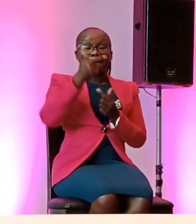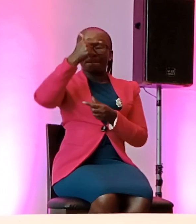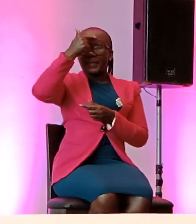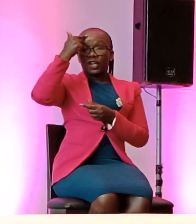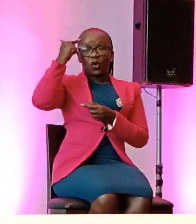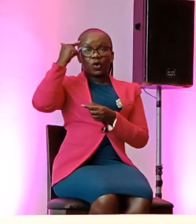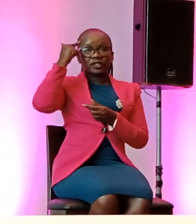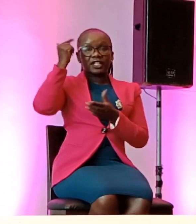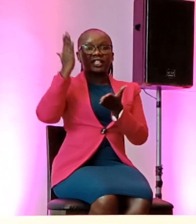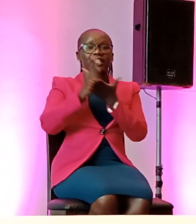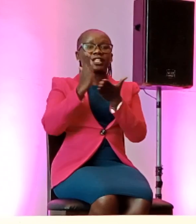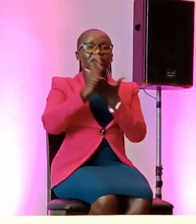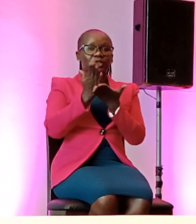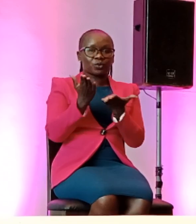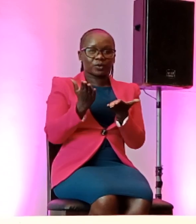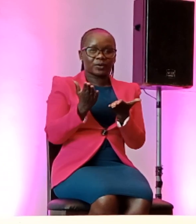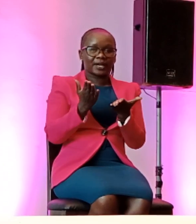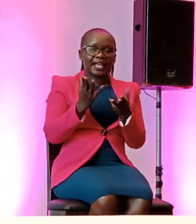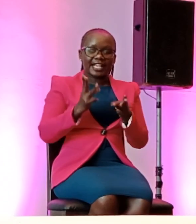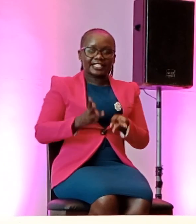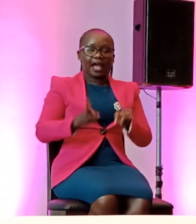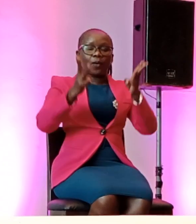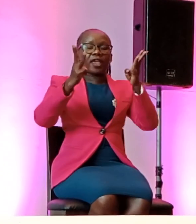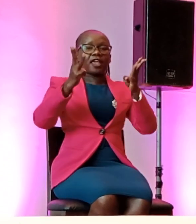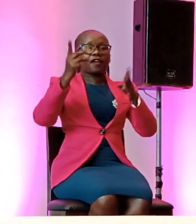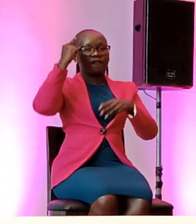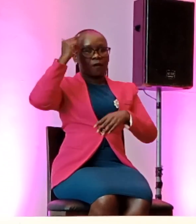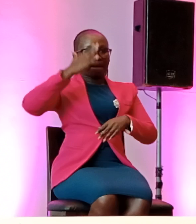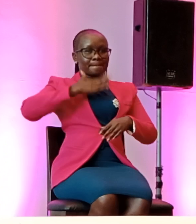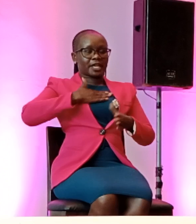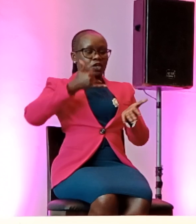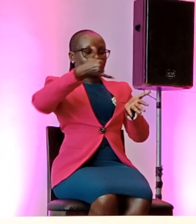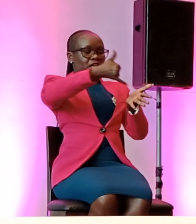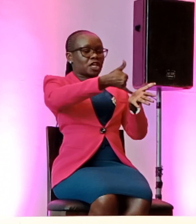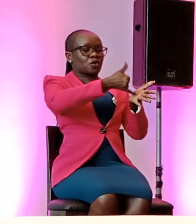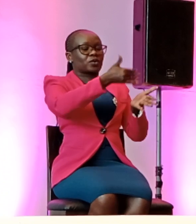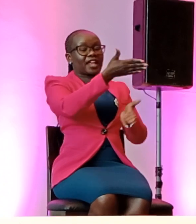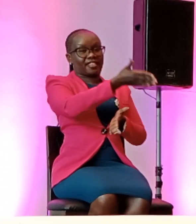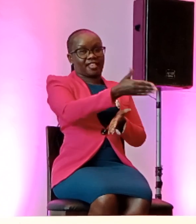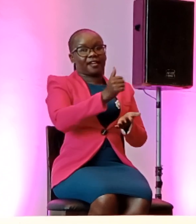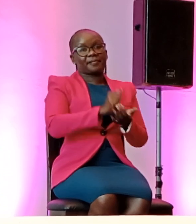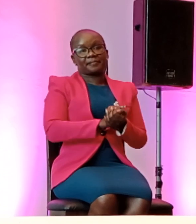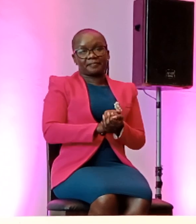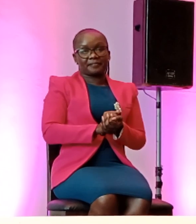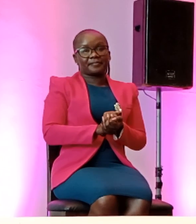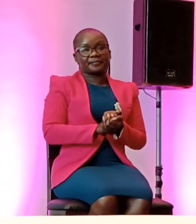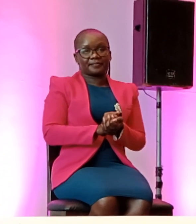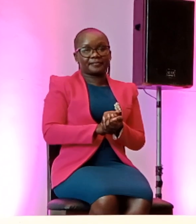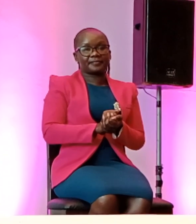Because it was just a second away for me to be any of those.